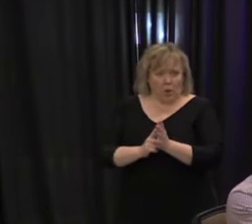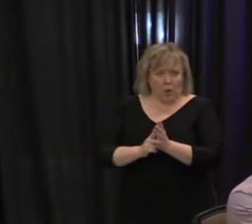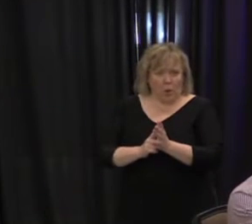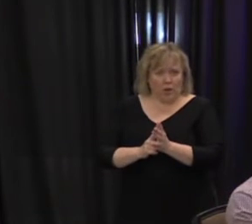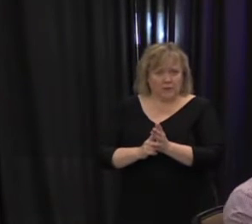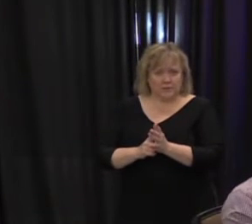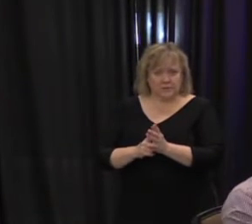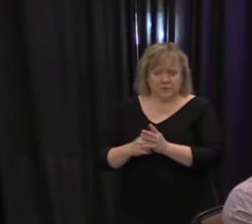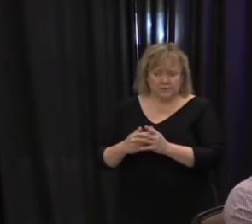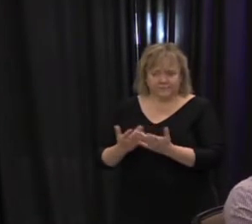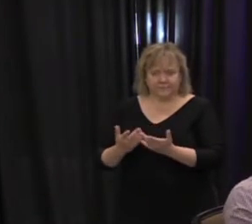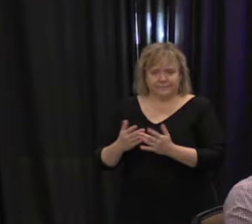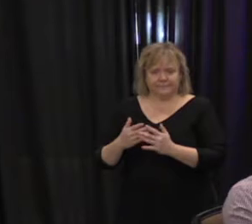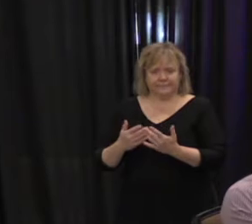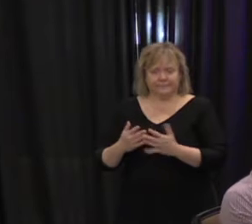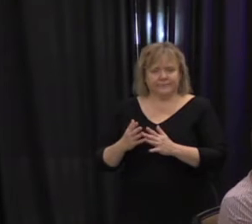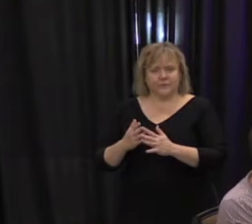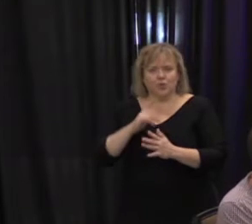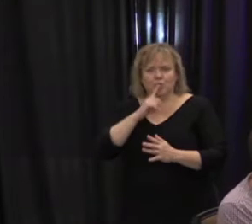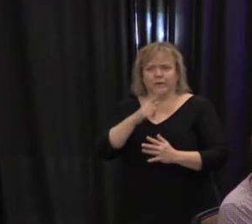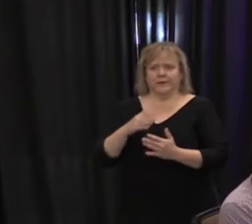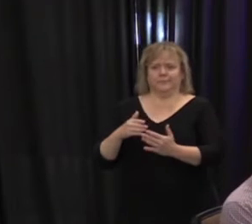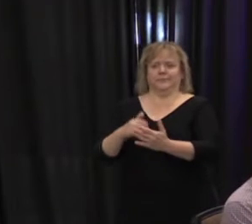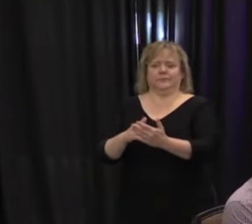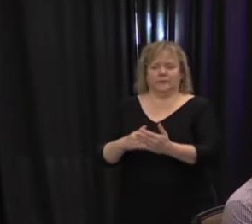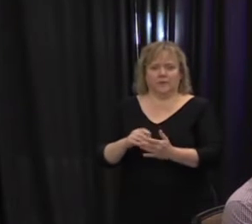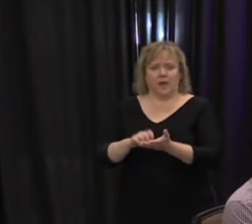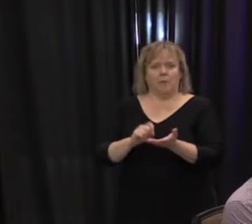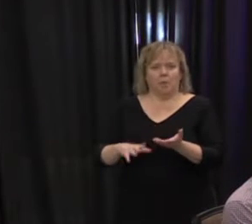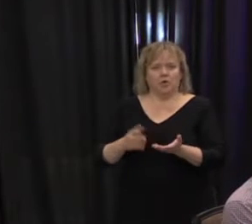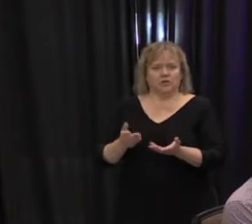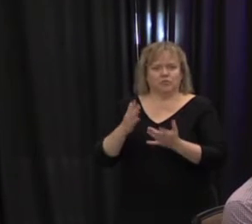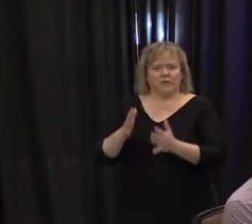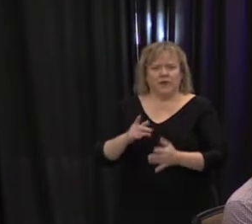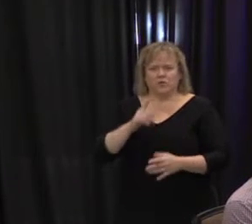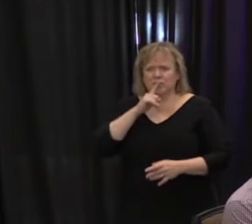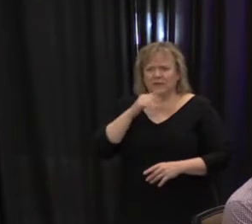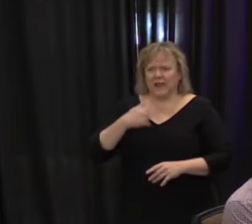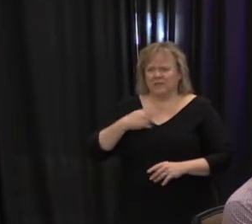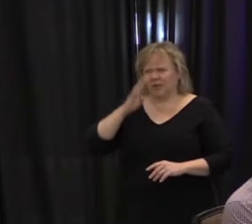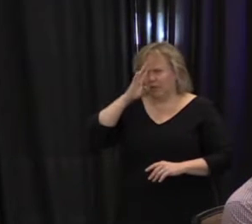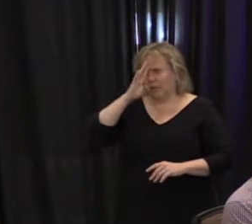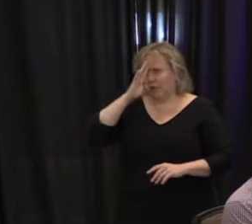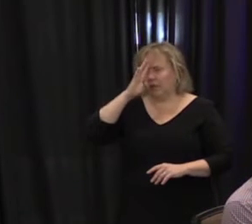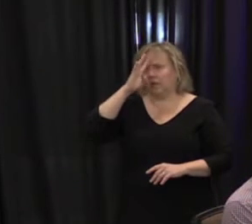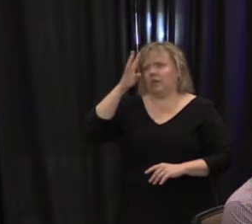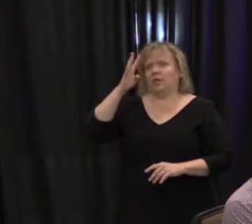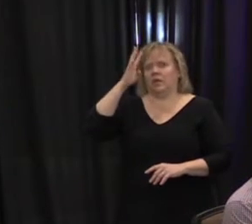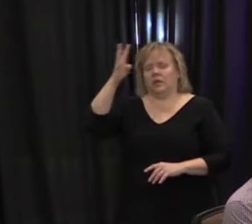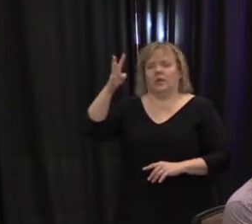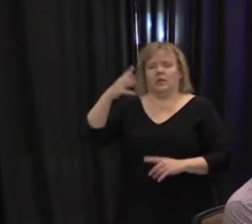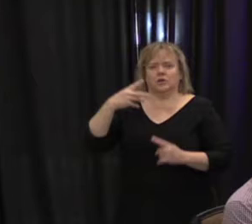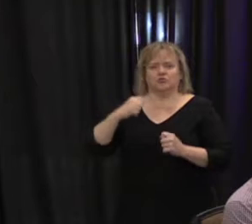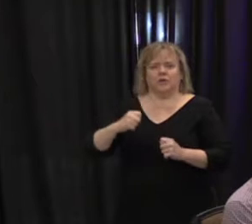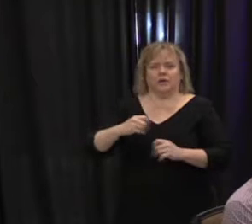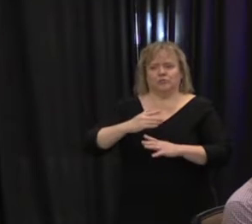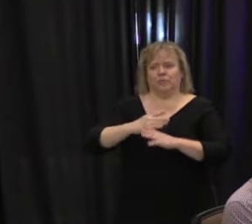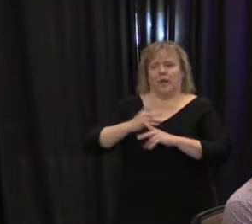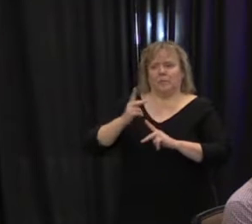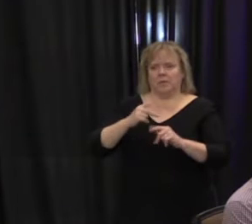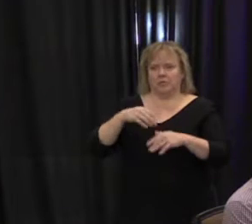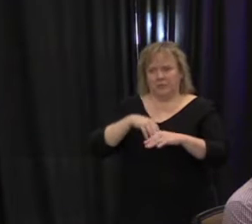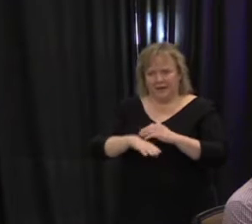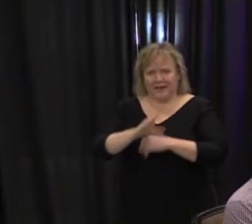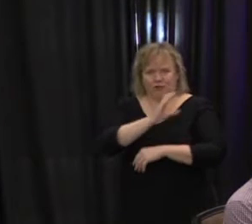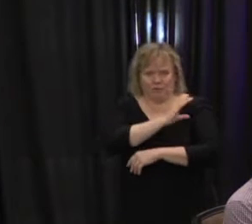providers. And they come up with the most ridiculous things to try to block people from even accessing